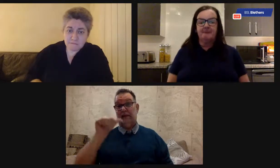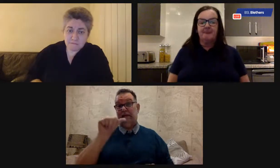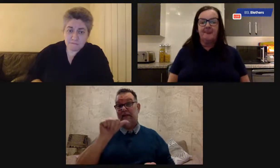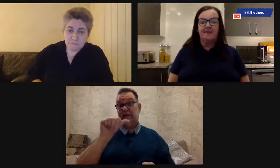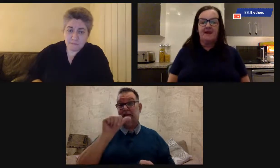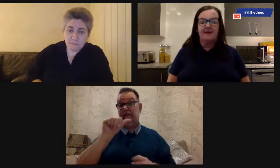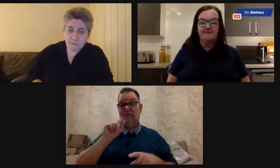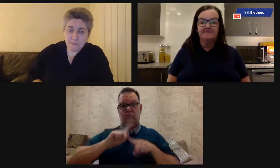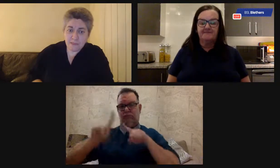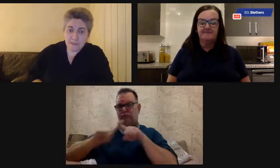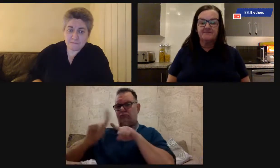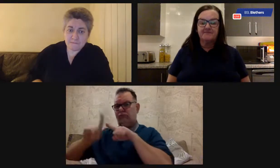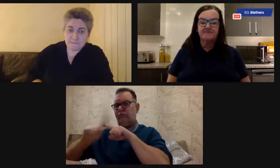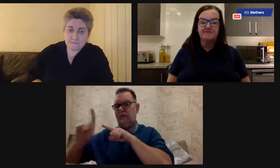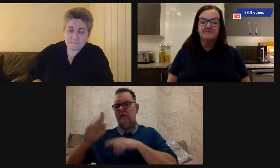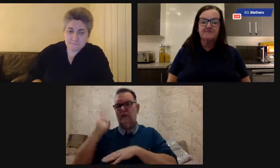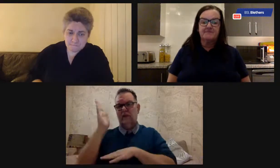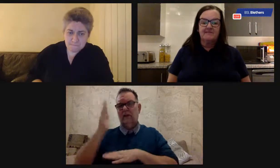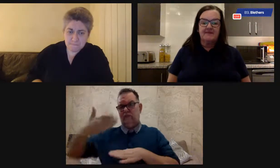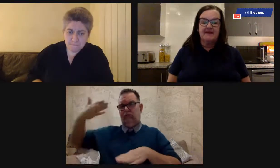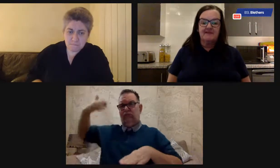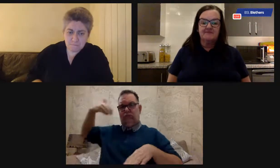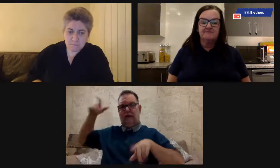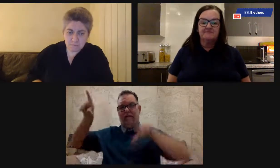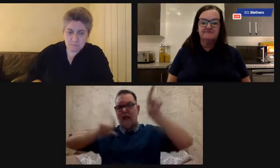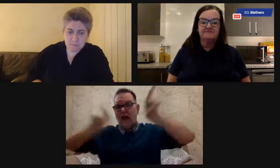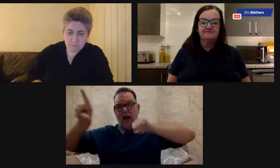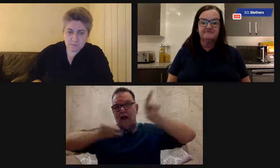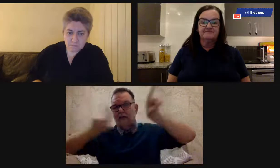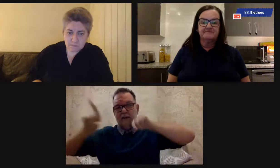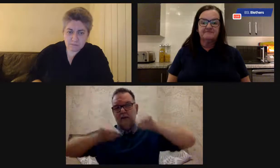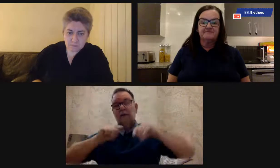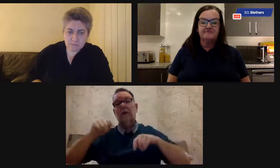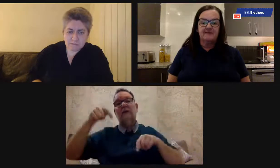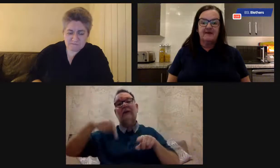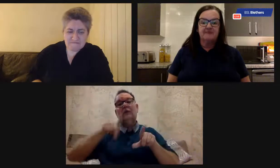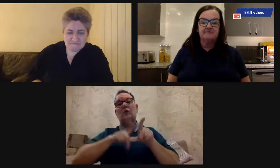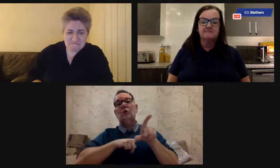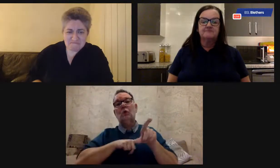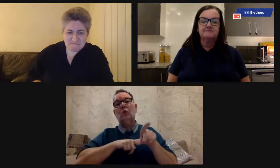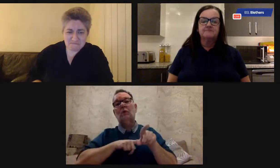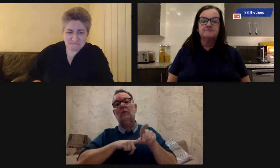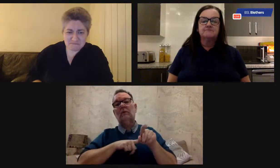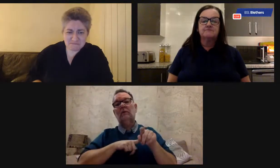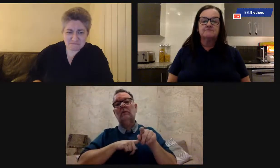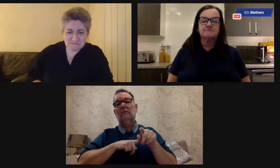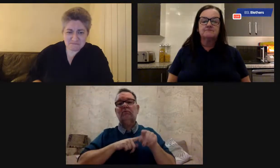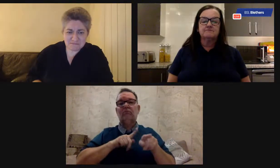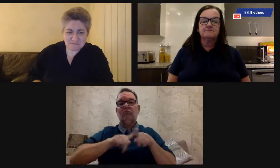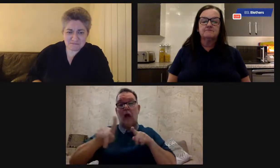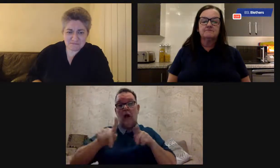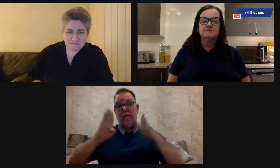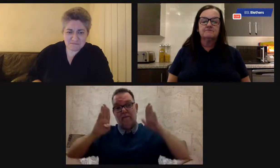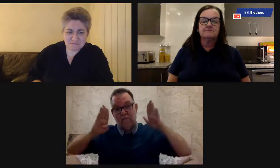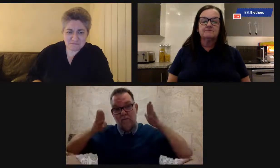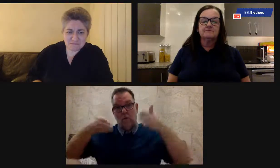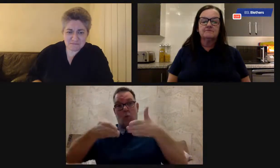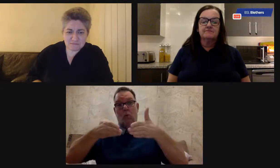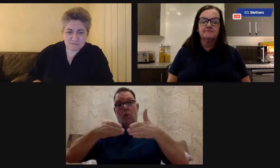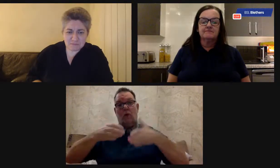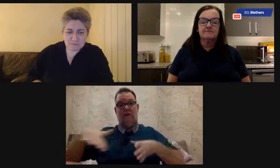that right? Yes, you're right, Avril. We have loads of different people over the years from all over the place,